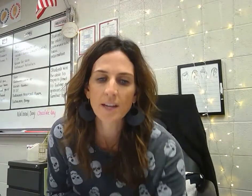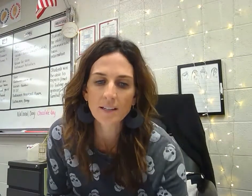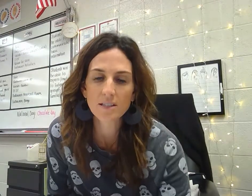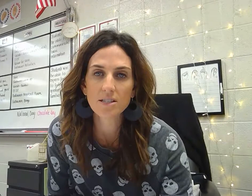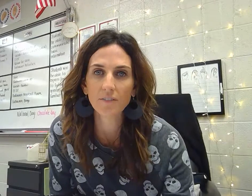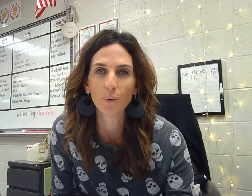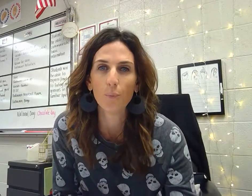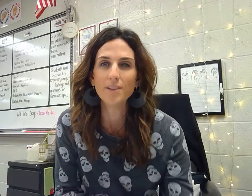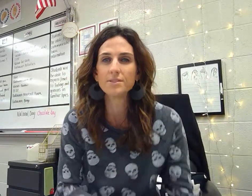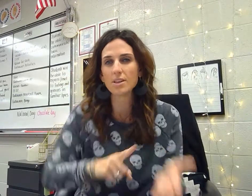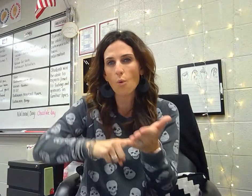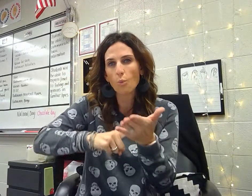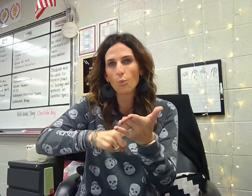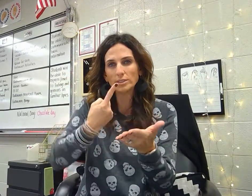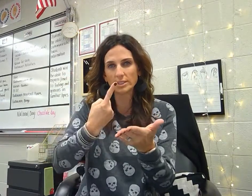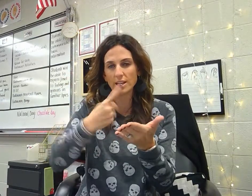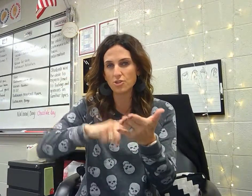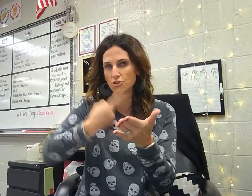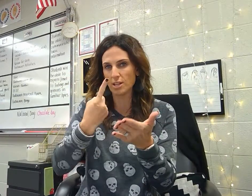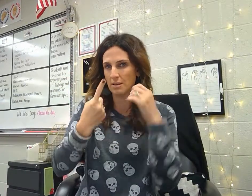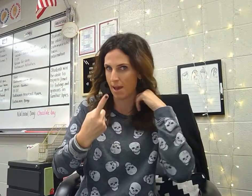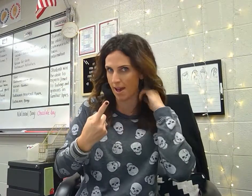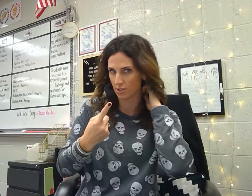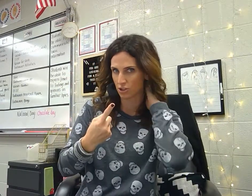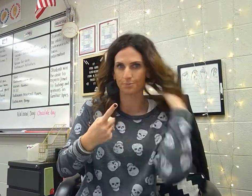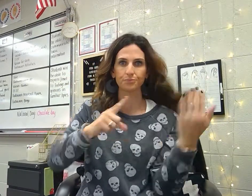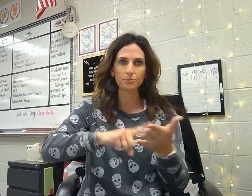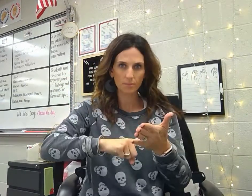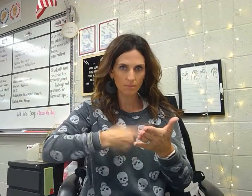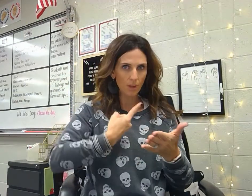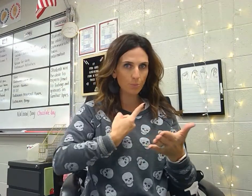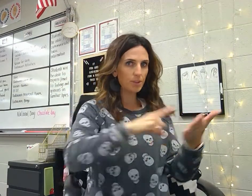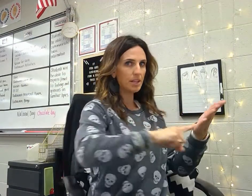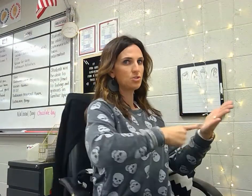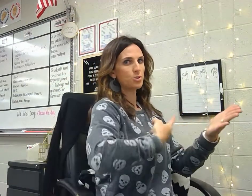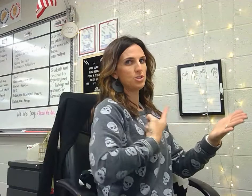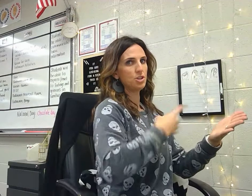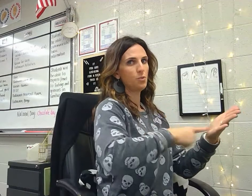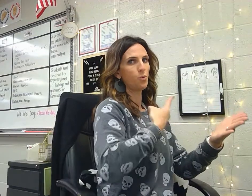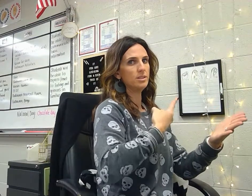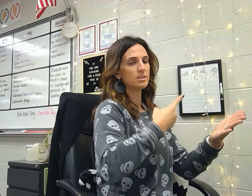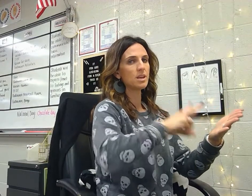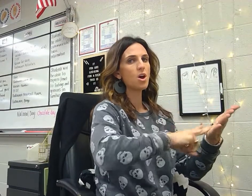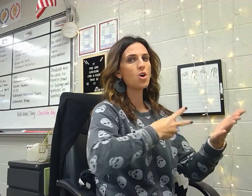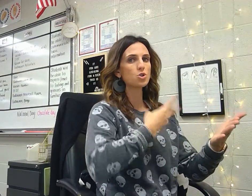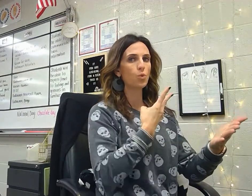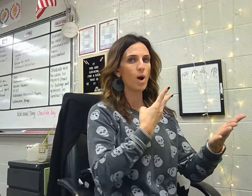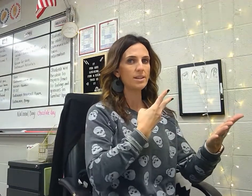Next, the sign for once. It's like you're striking a match. Pull it in towards you once,